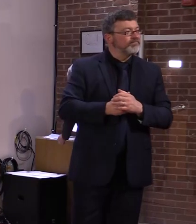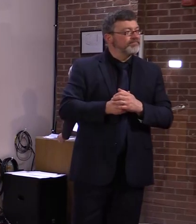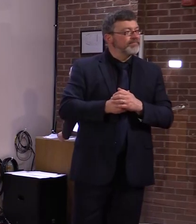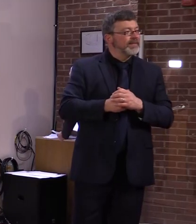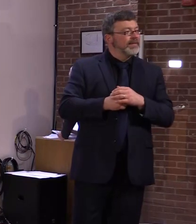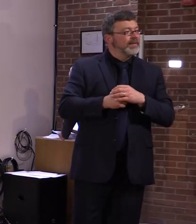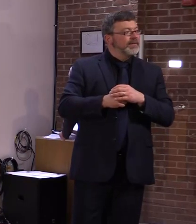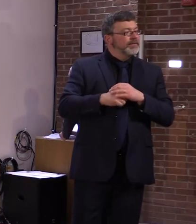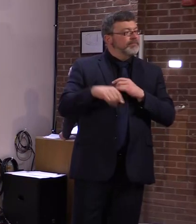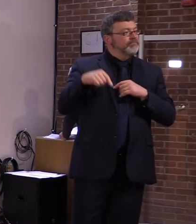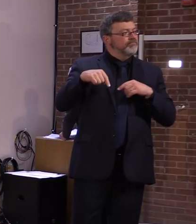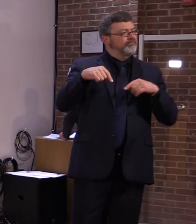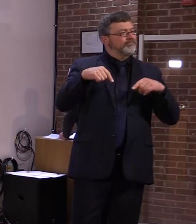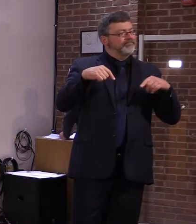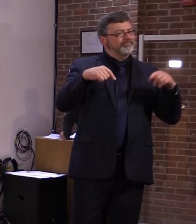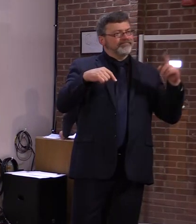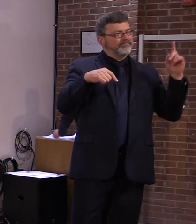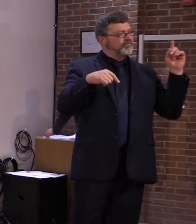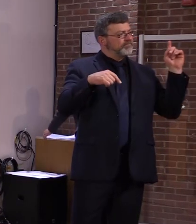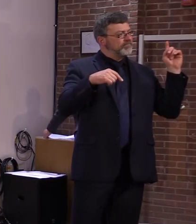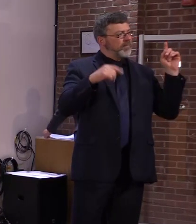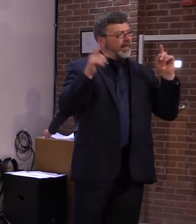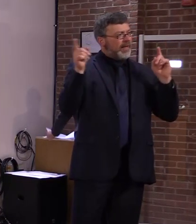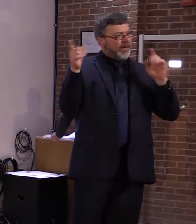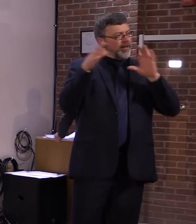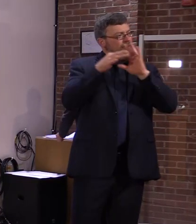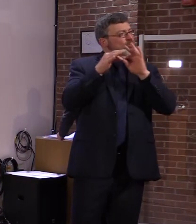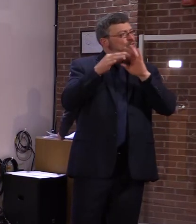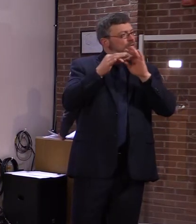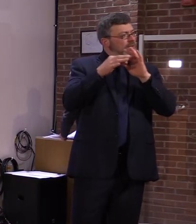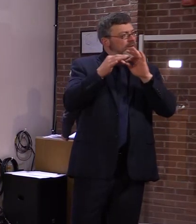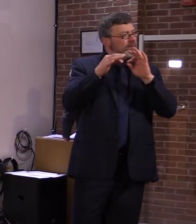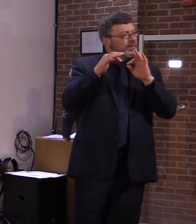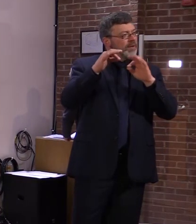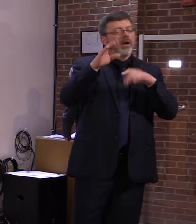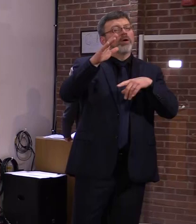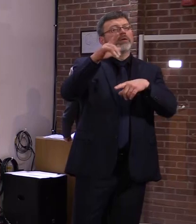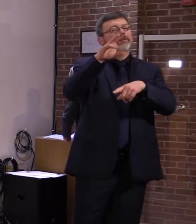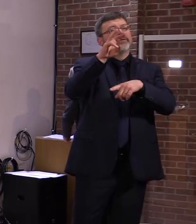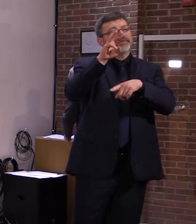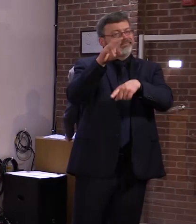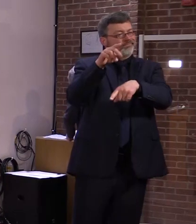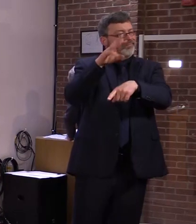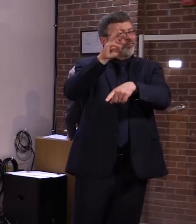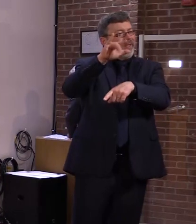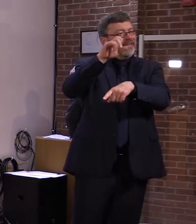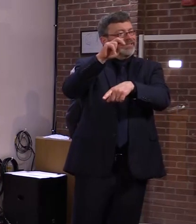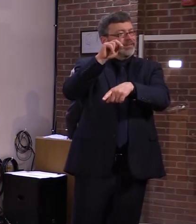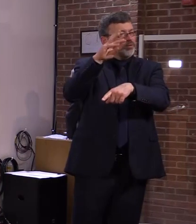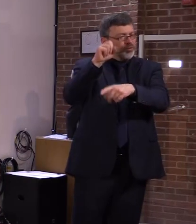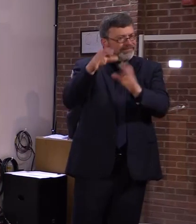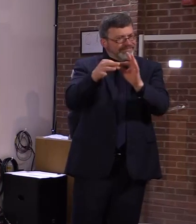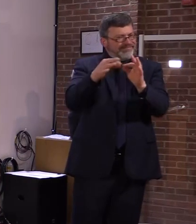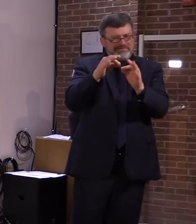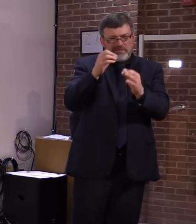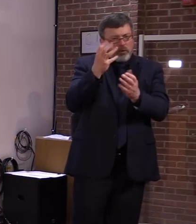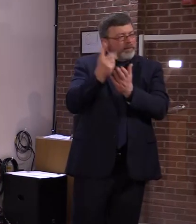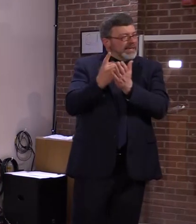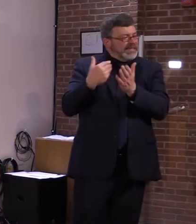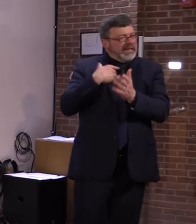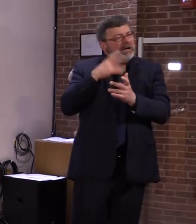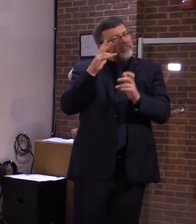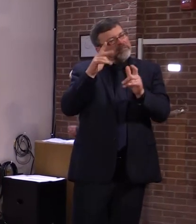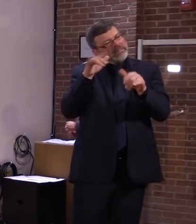there's a great deal of changes that were brought statewide with COVID, and the accessibility